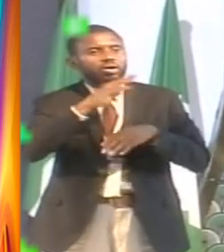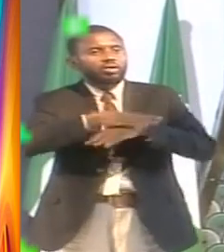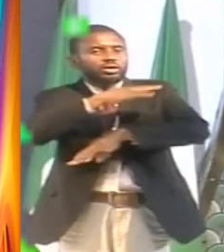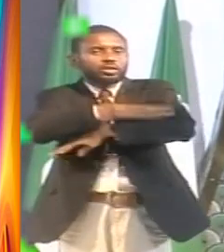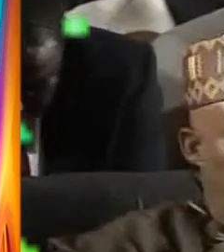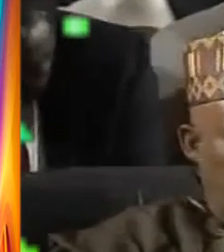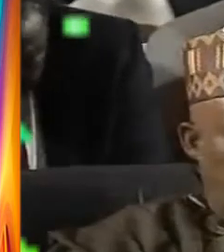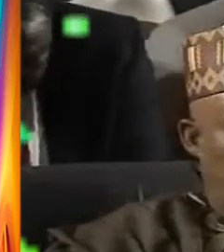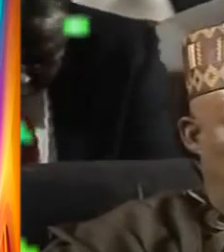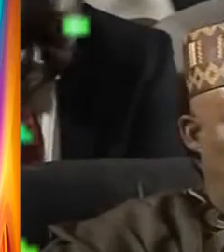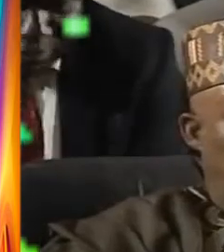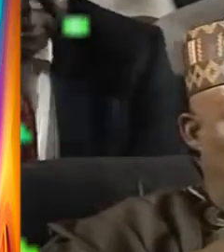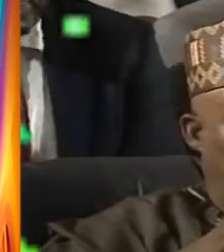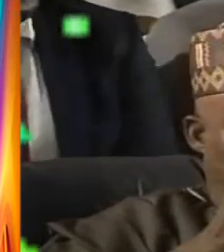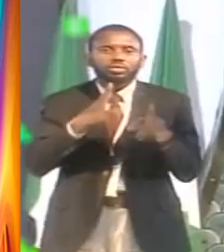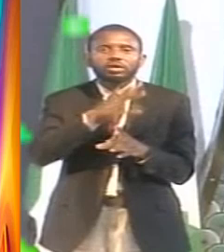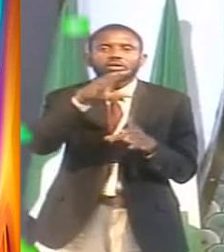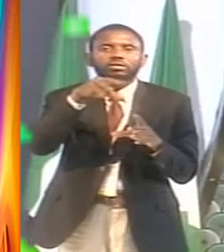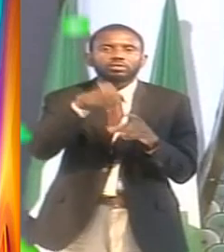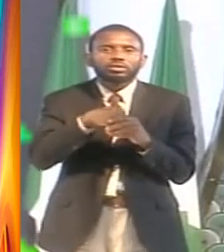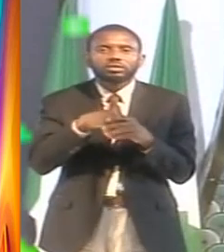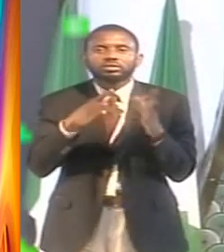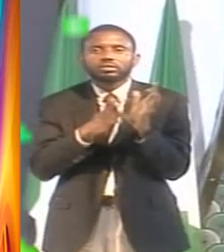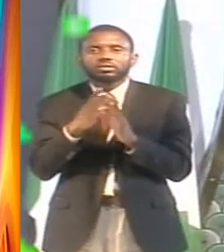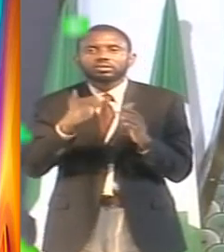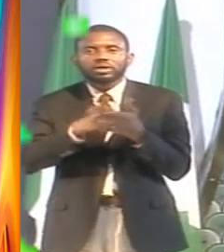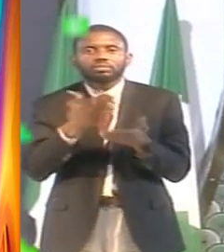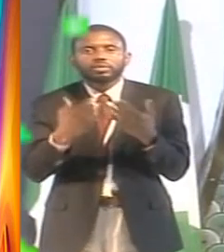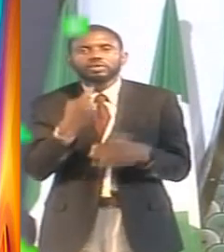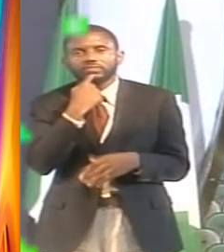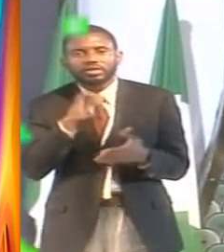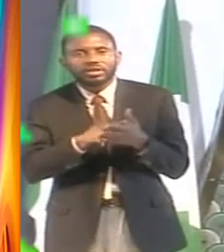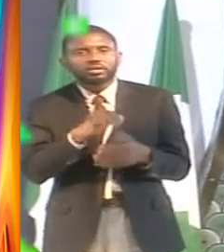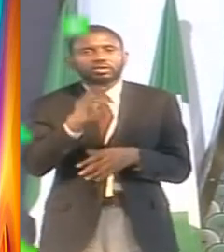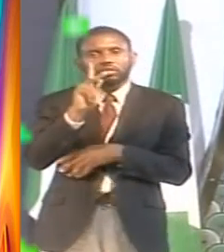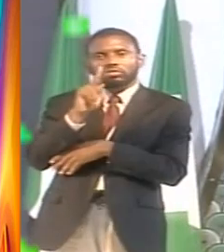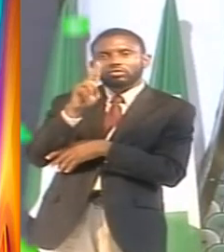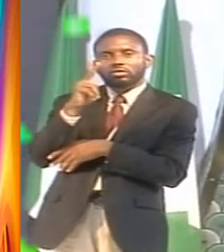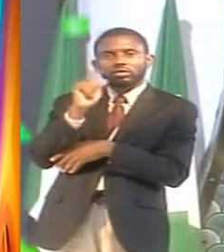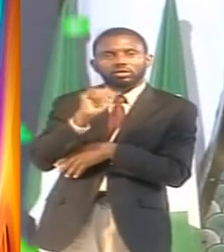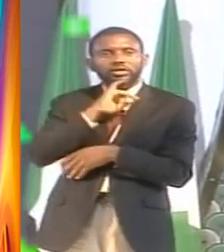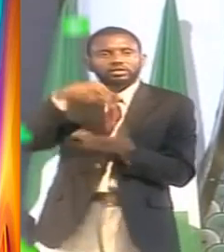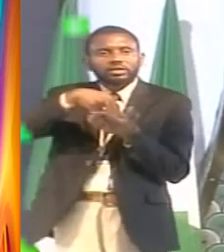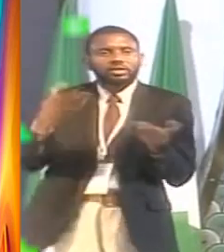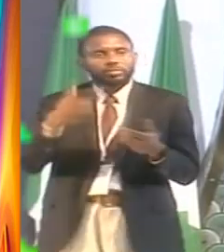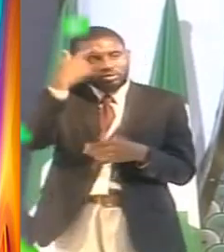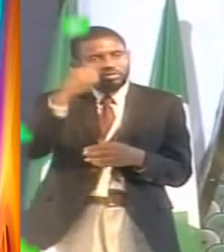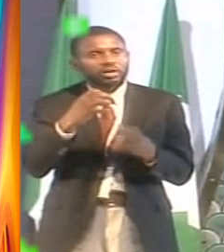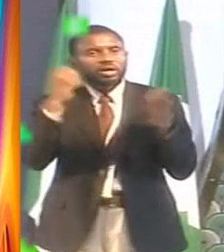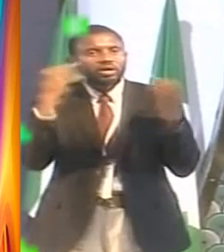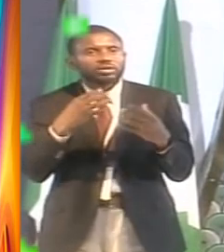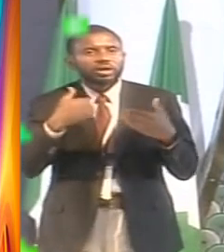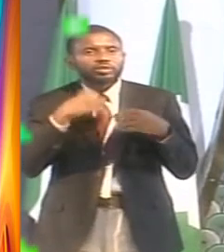There are many people, including Christians, who will be disappointed that Bishop Kukah is standing here because A lot has been made out of the fact